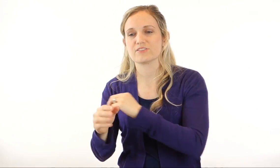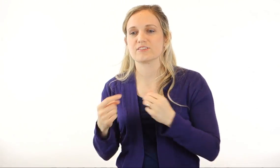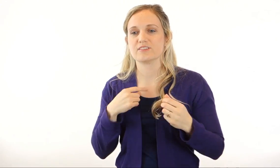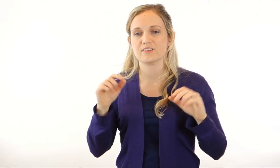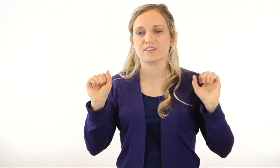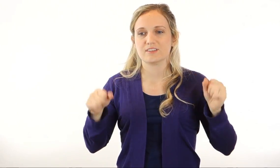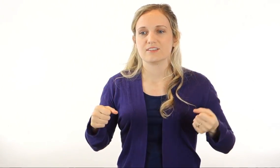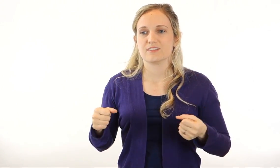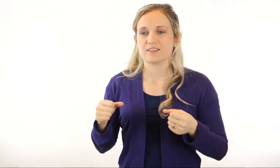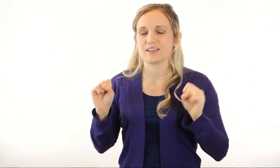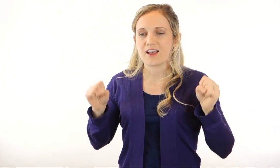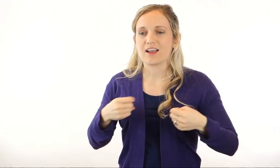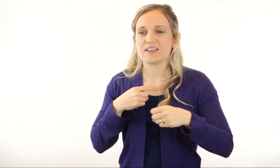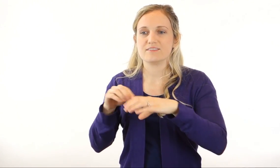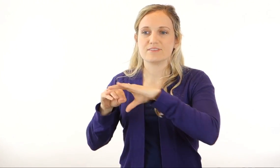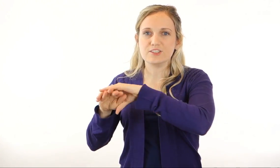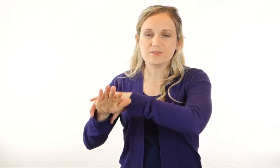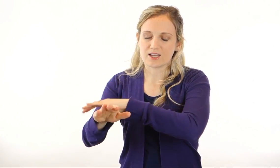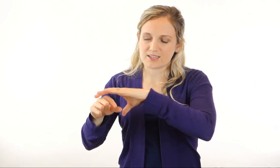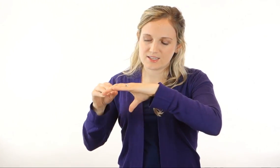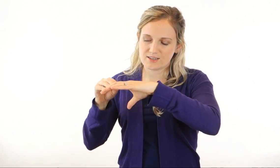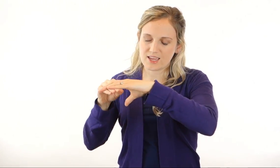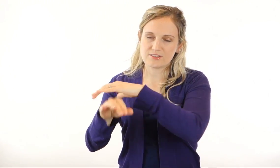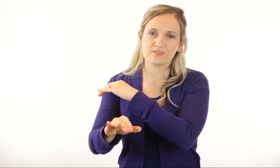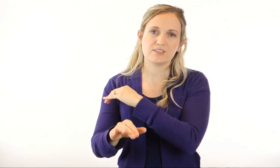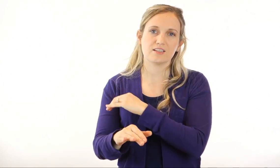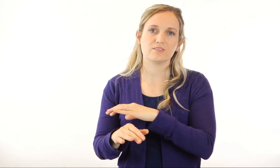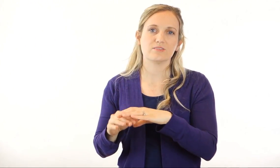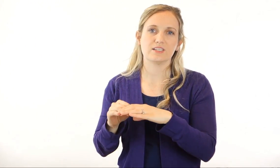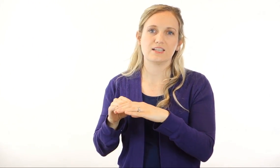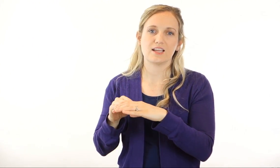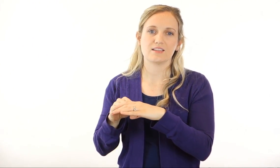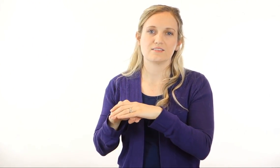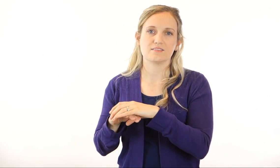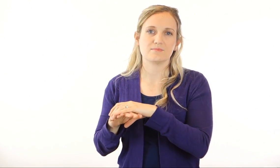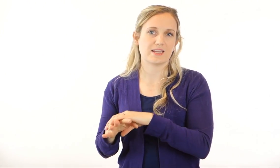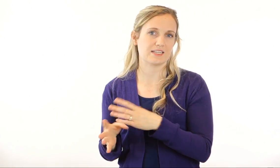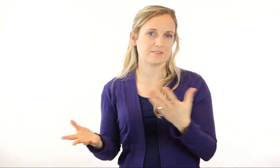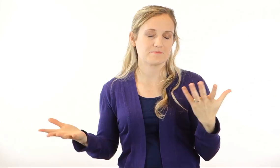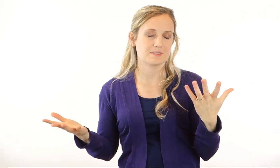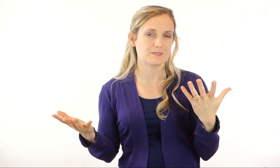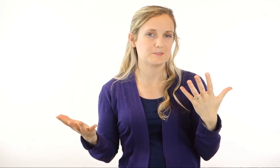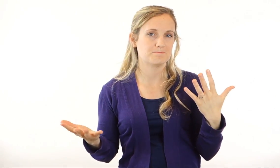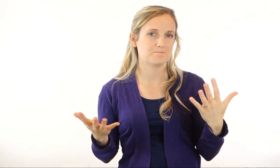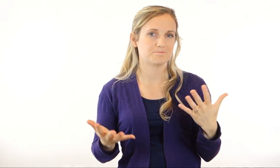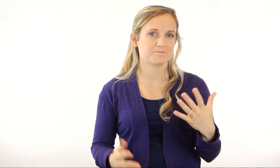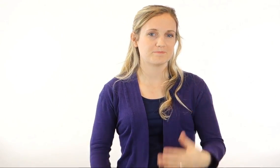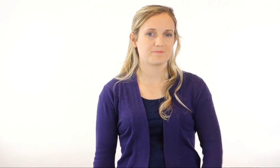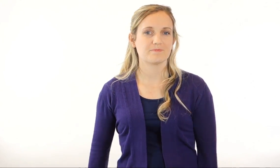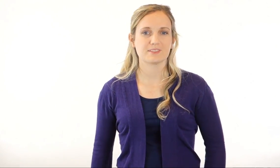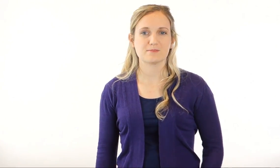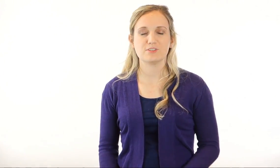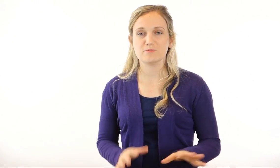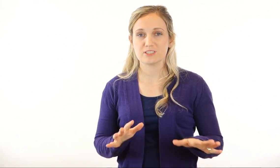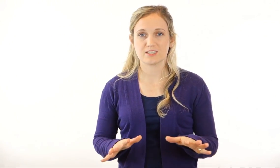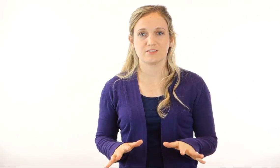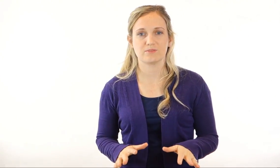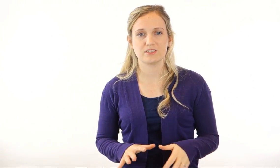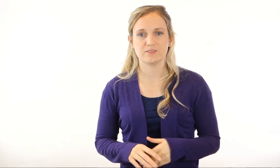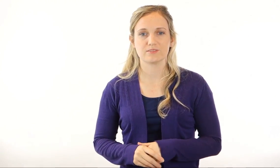enter? Like, I can do it. I can enter in that glory and obtain it. So it's up to you which signs you want to